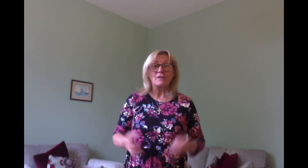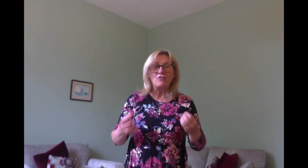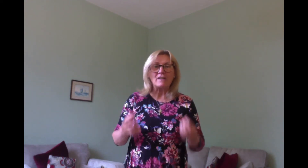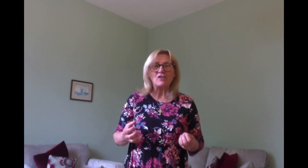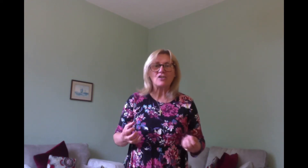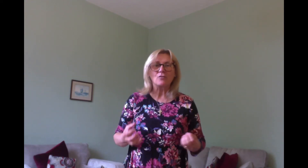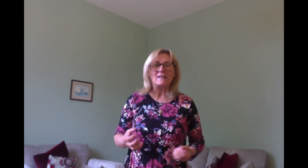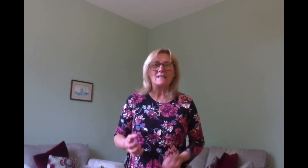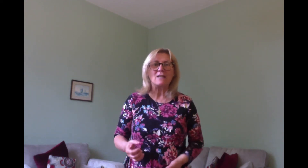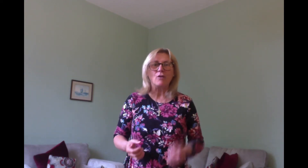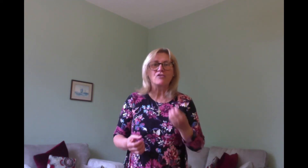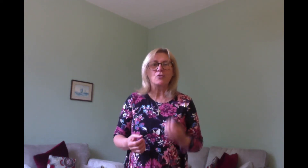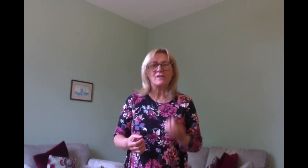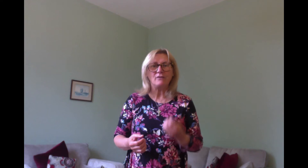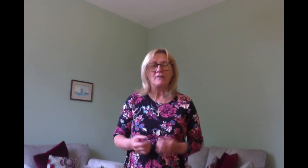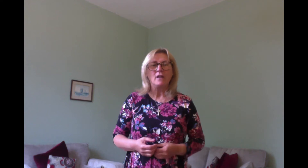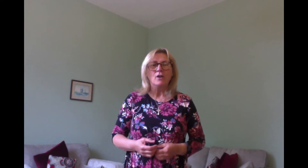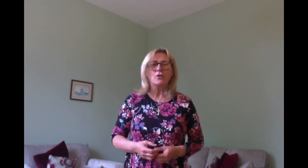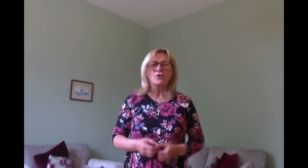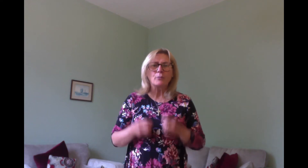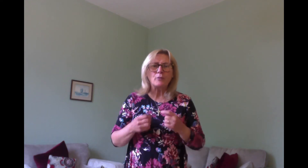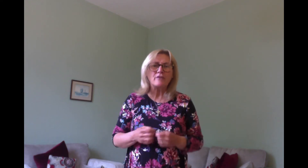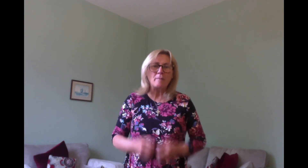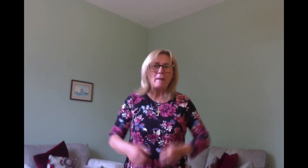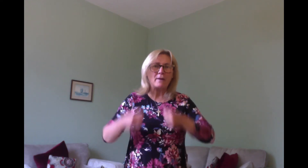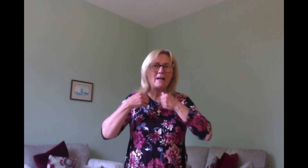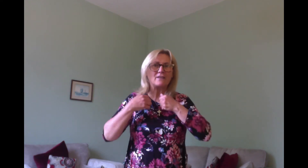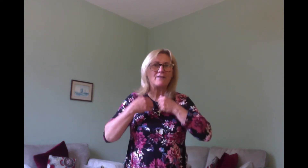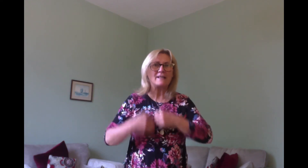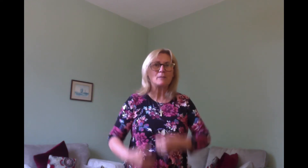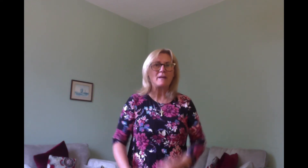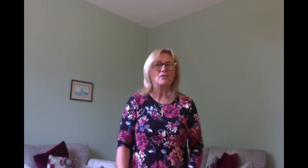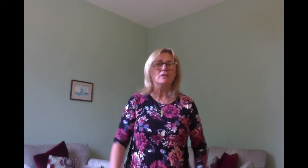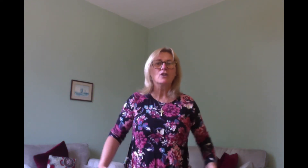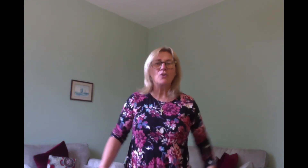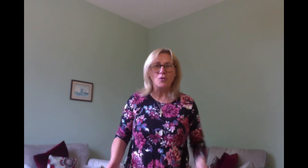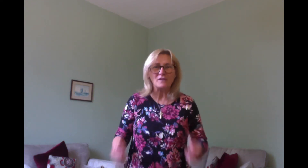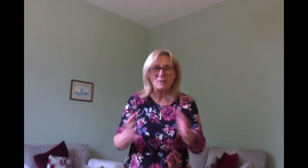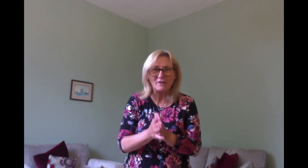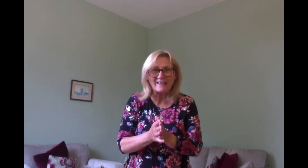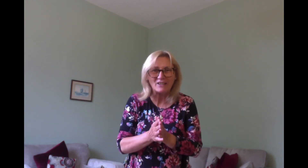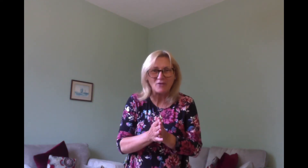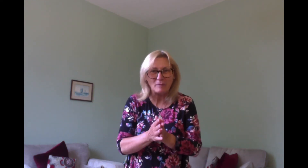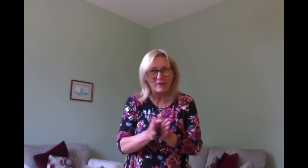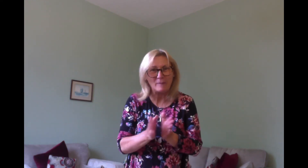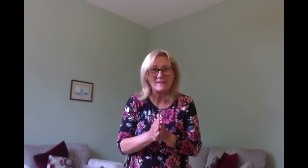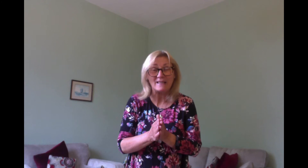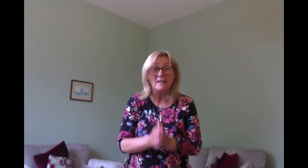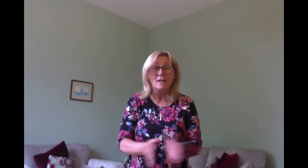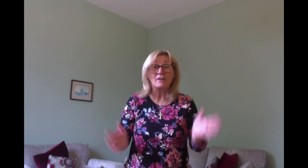read the story today of Joseph, who you'll probably remember had a very special coat, and we're going to hear all about him today. We're going to